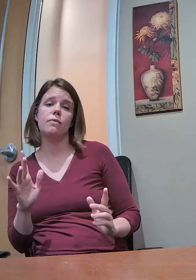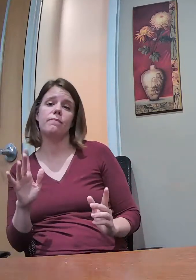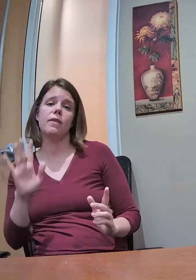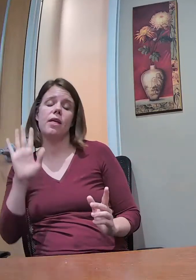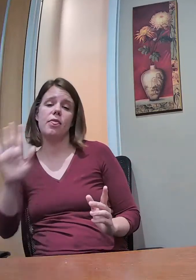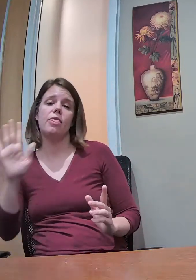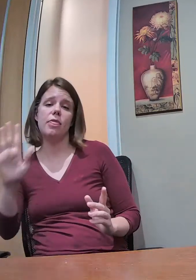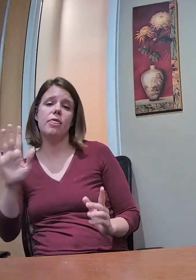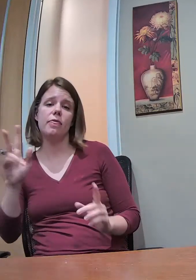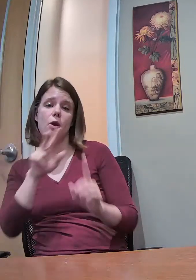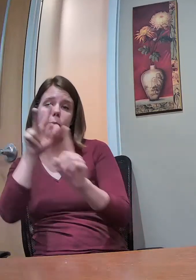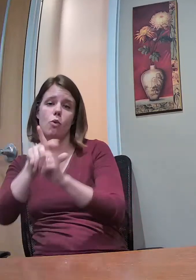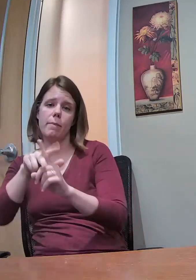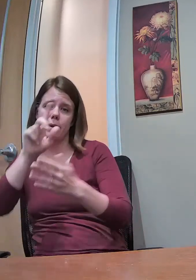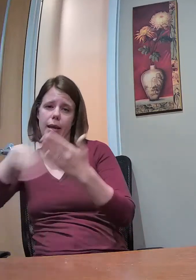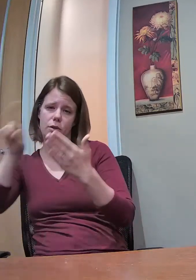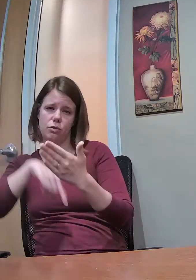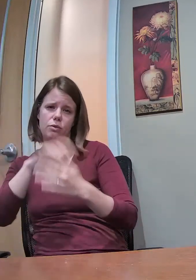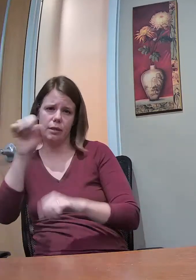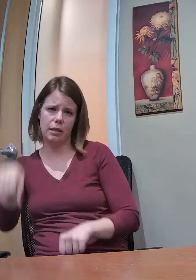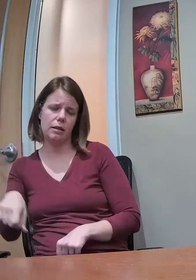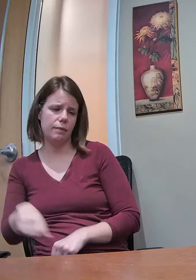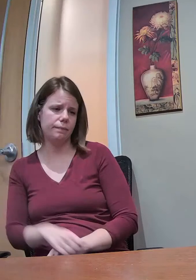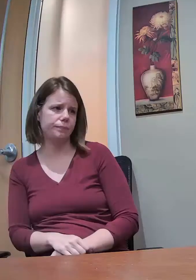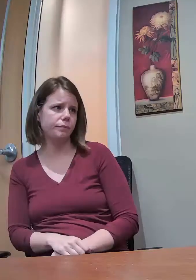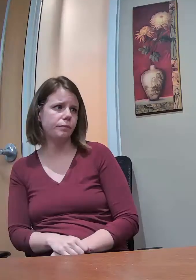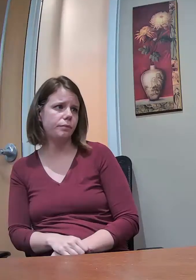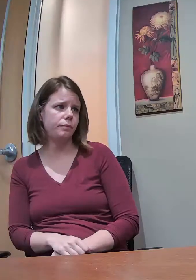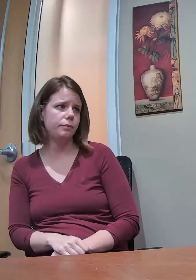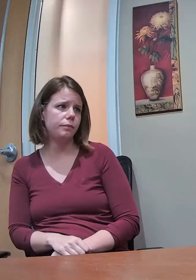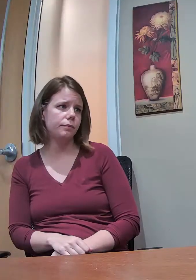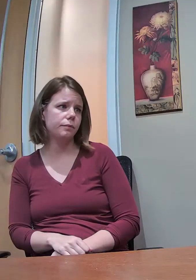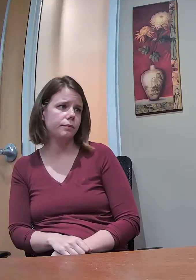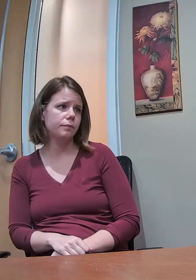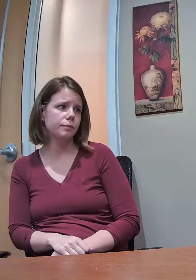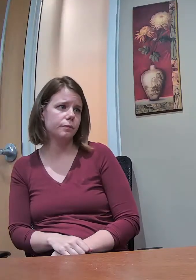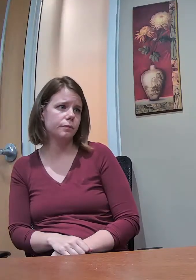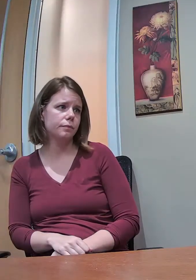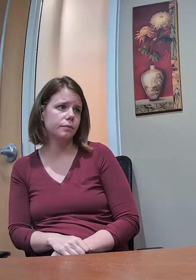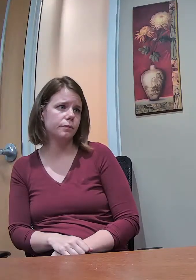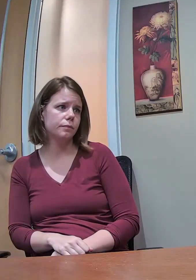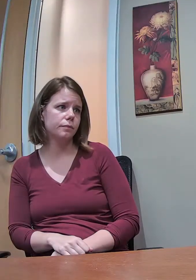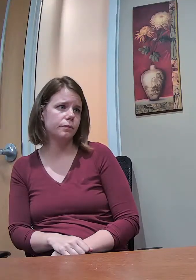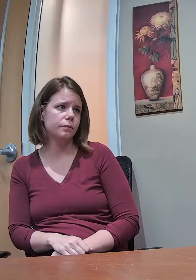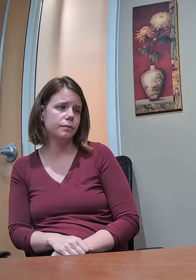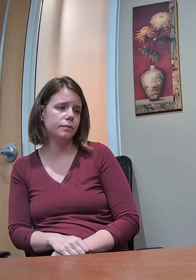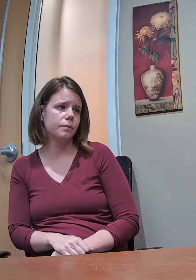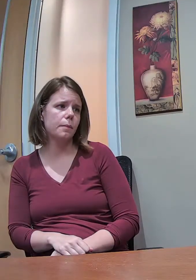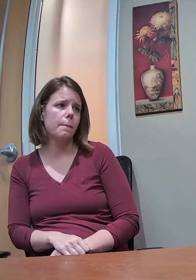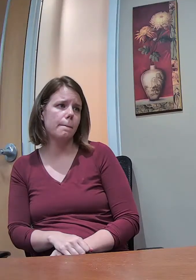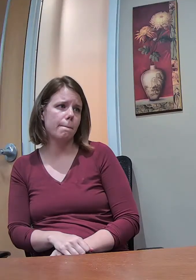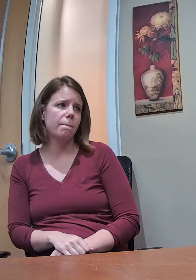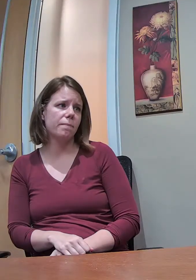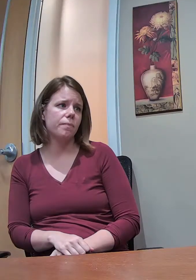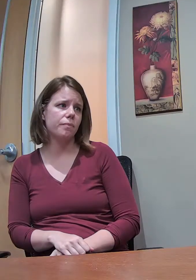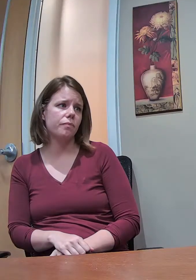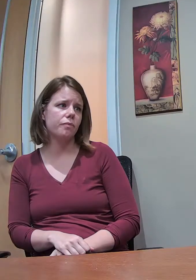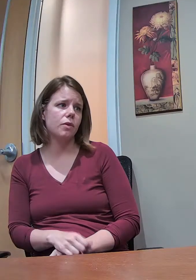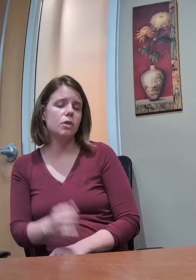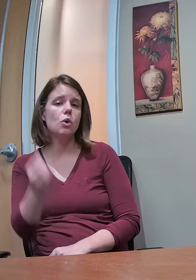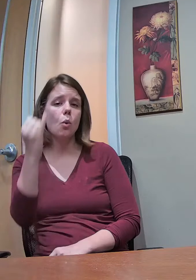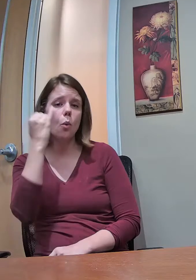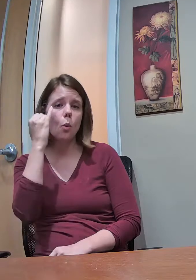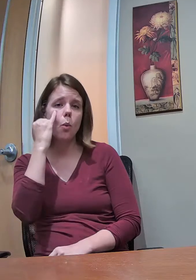to participate in an outdoor visit and are not affected by the outbreak may continue to have 1